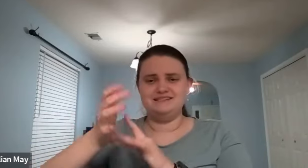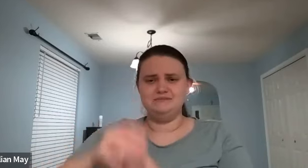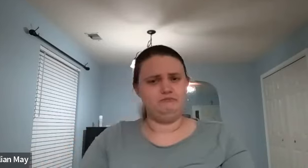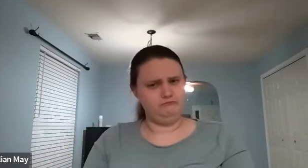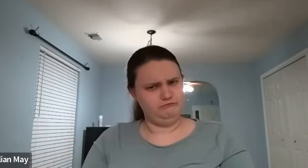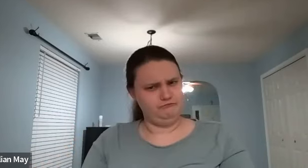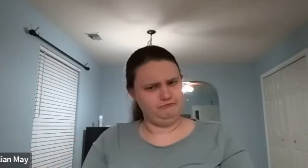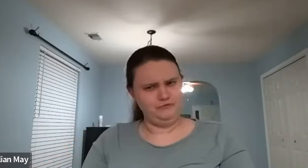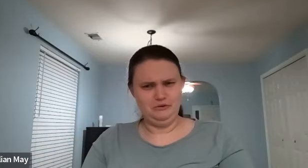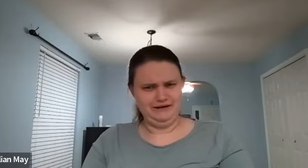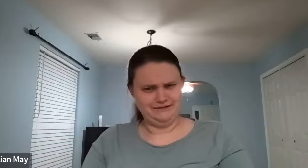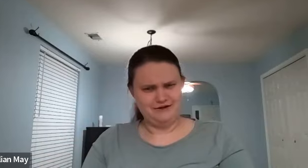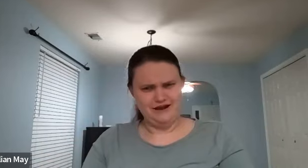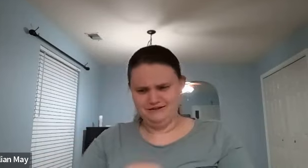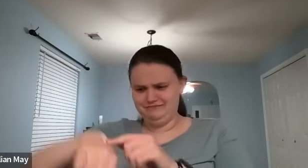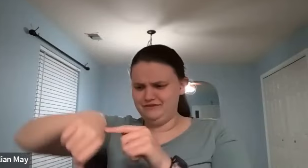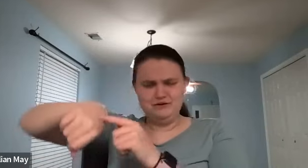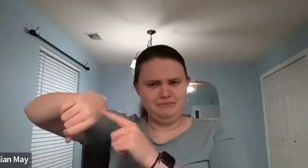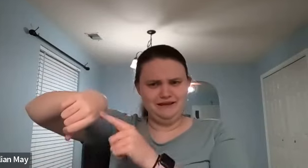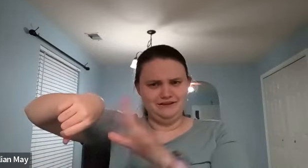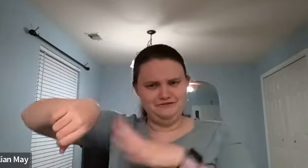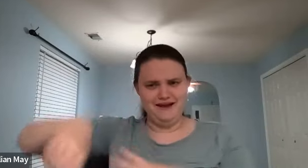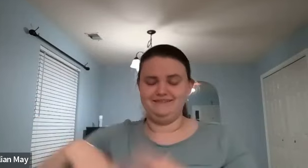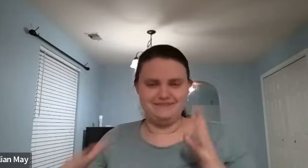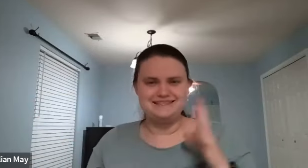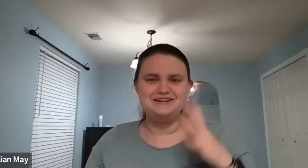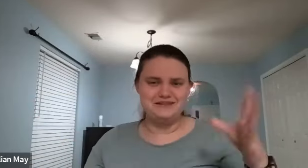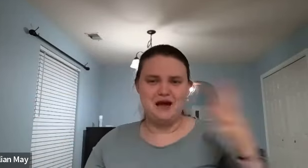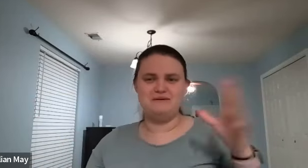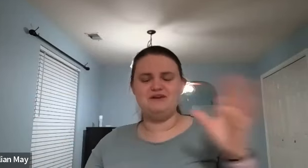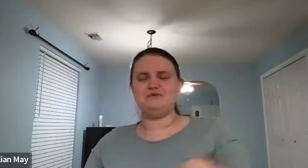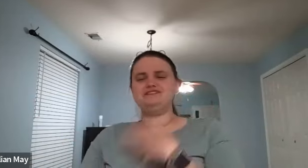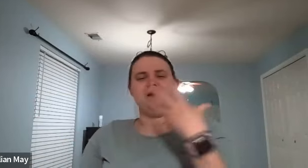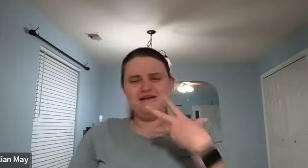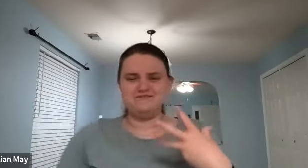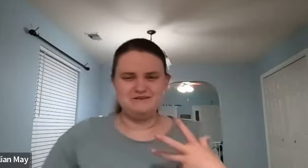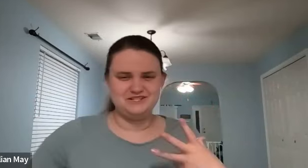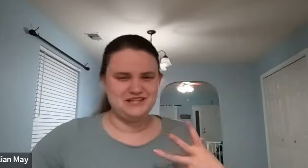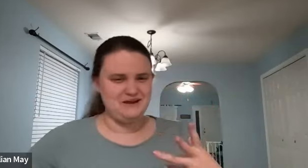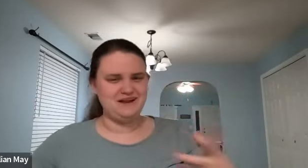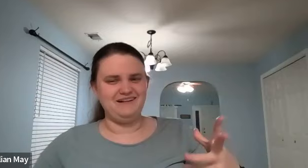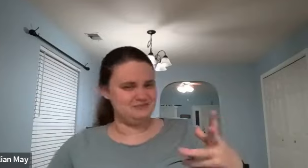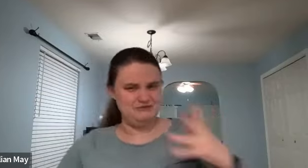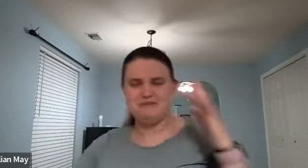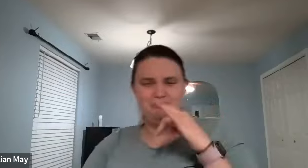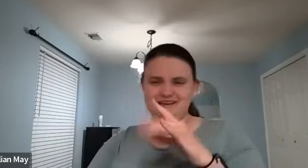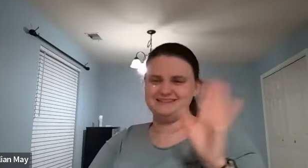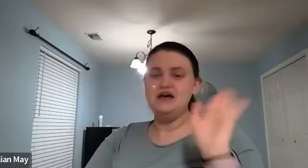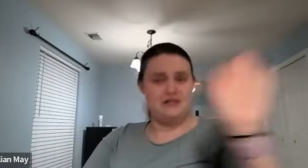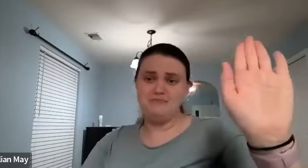I'm like, you don't need to scratch. Like, you're not bleeding. You're fine. Like, that's literally how my mother was. So I'm very much that way in my classroom. And my poor kids, I